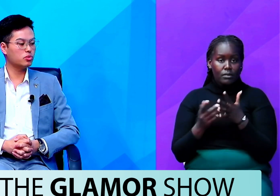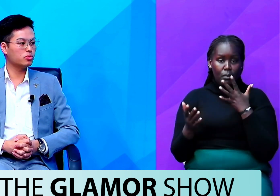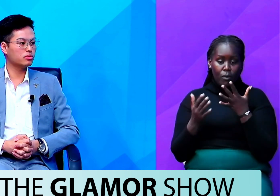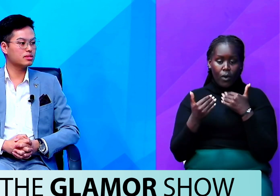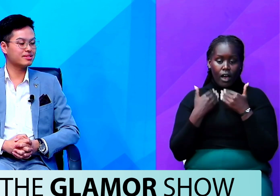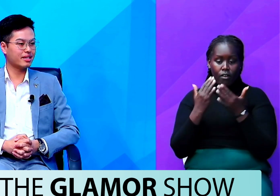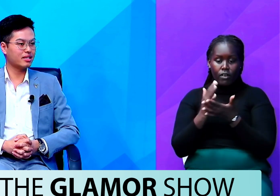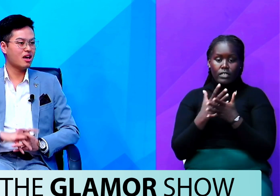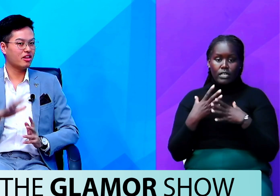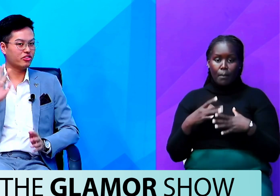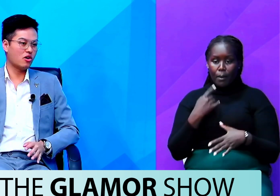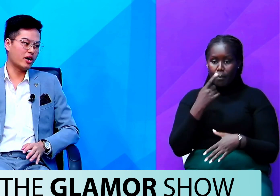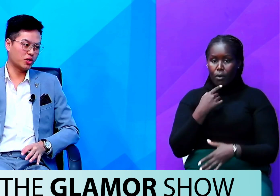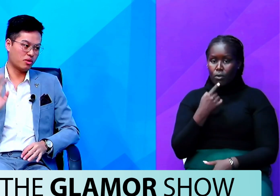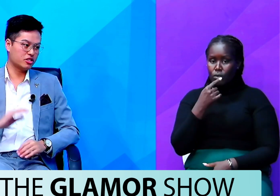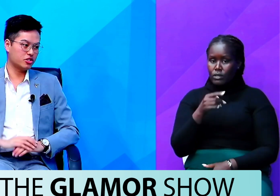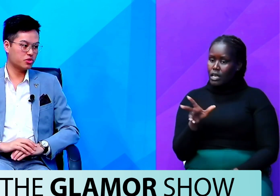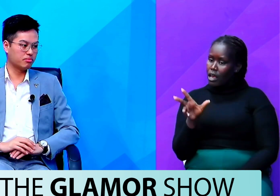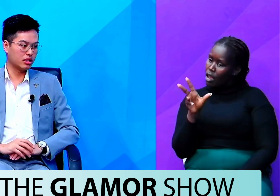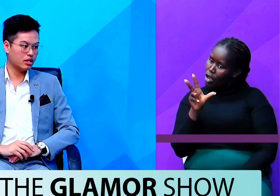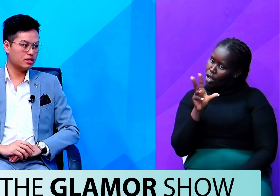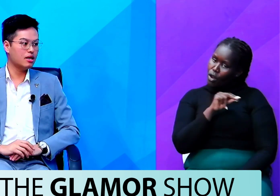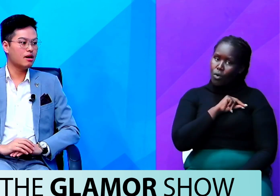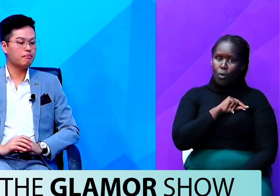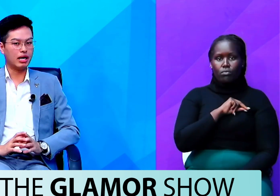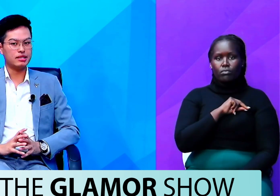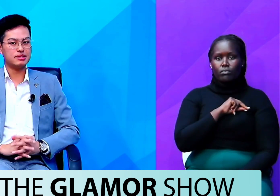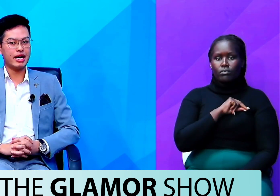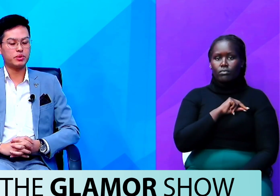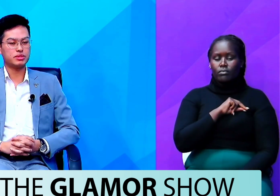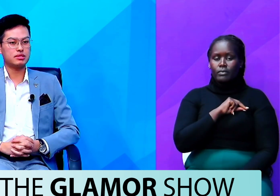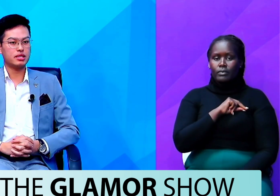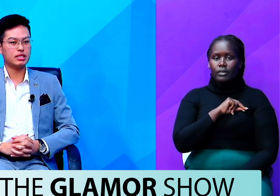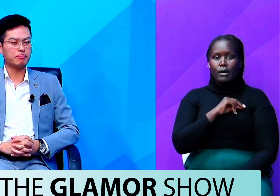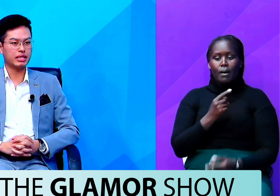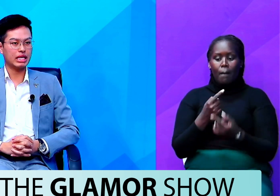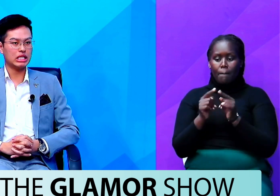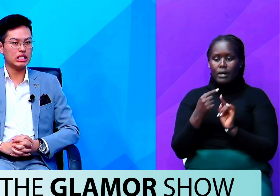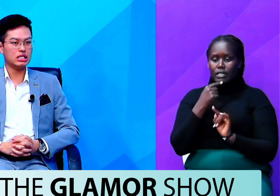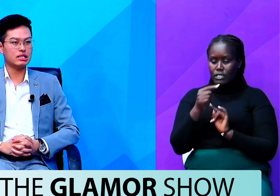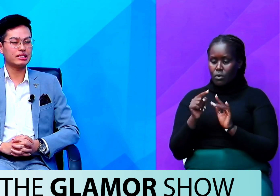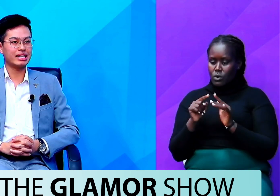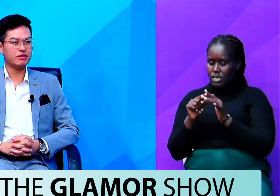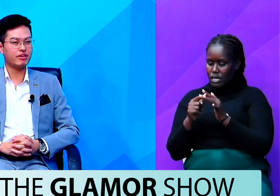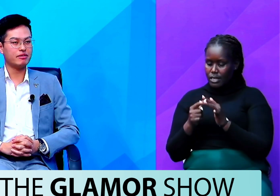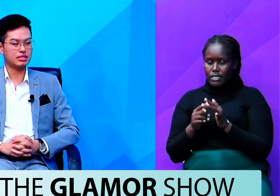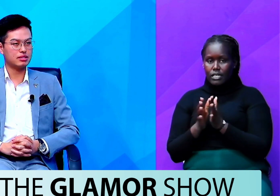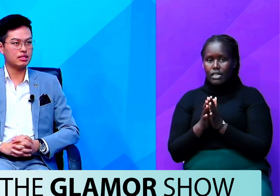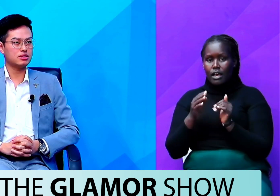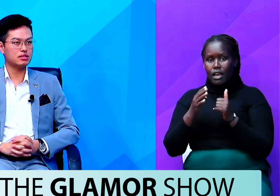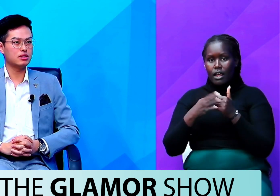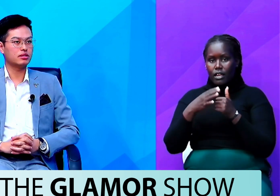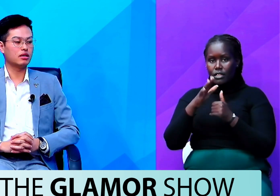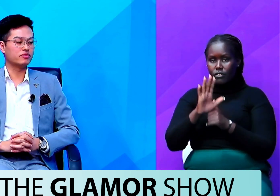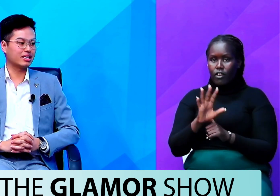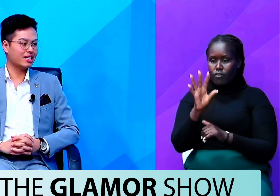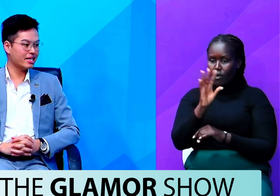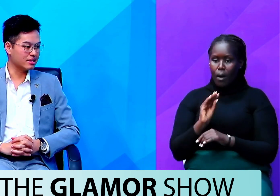people who say, no, I don't want you to be here. But I would say in the beginning, 95% of the